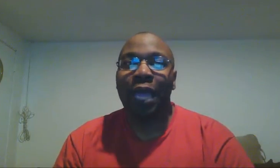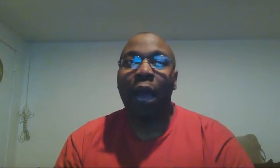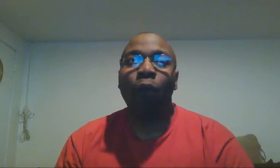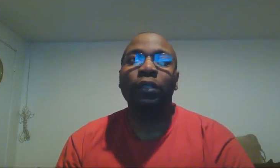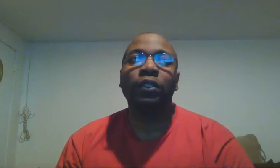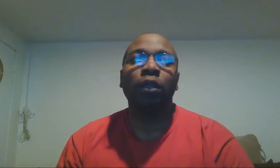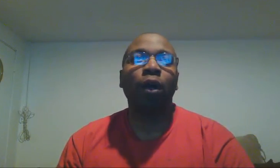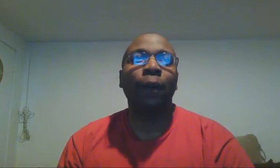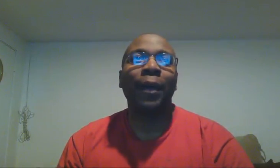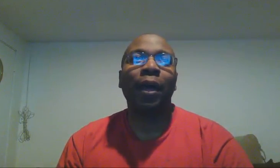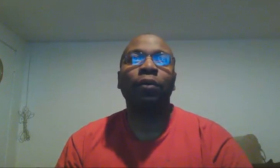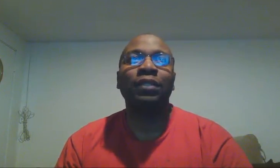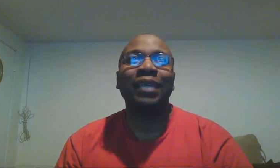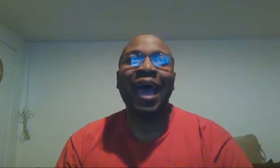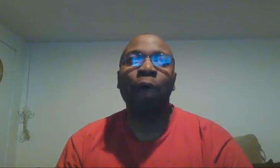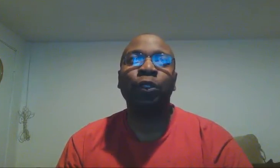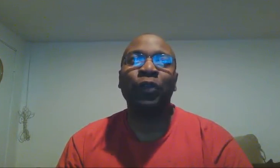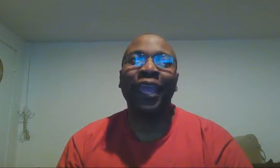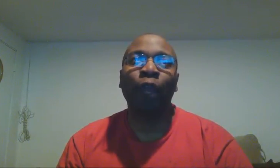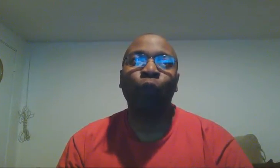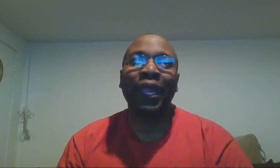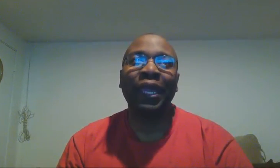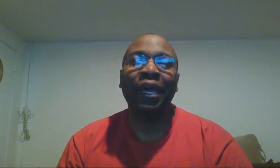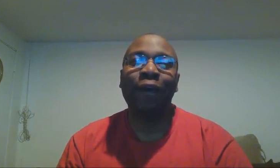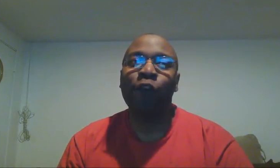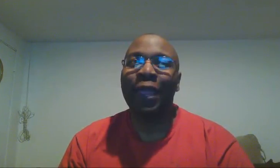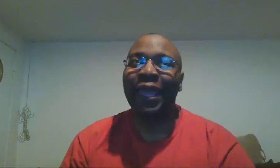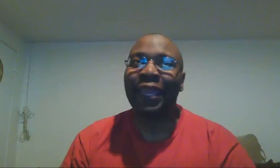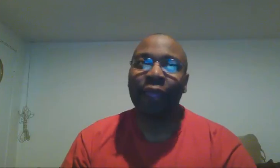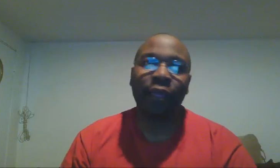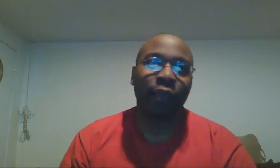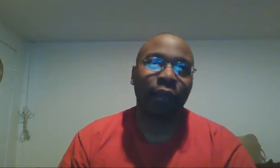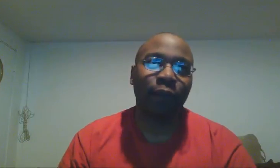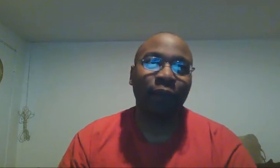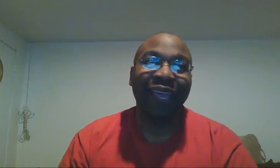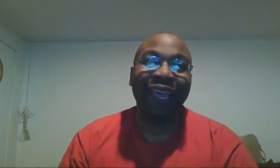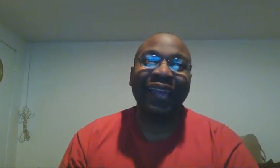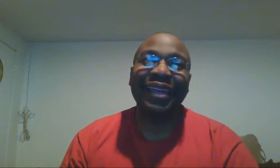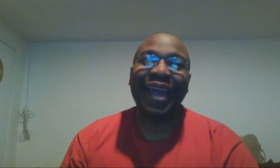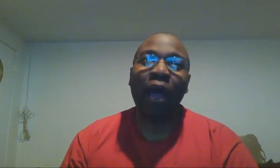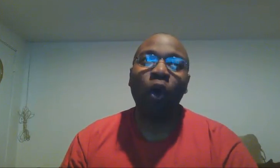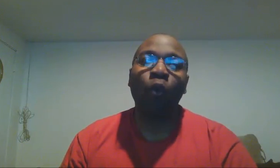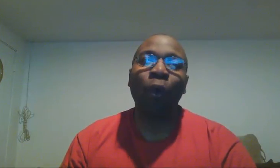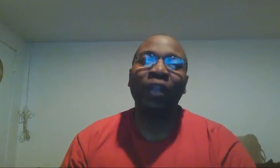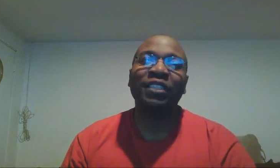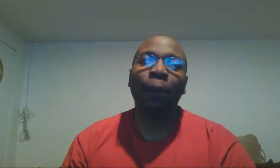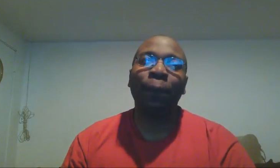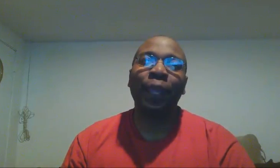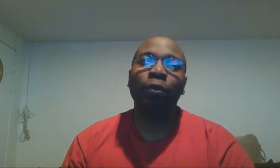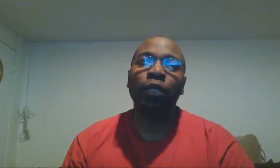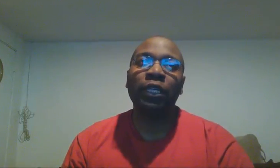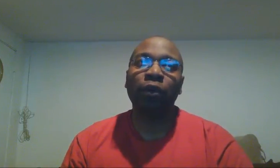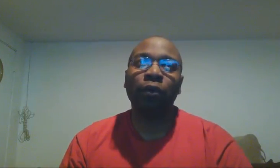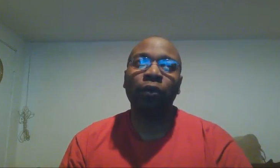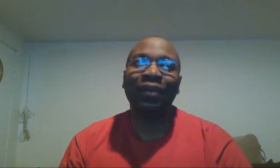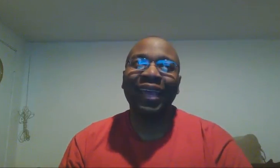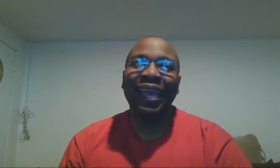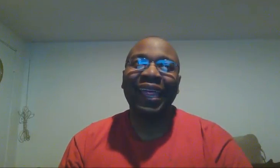I want to talk about how to get rid of your headache. Now, what some people do, they